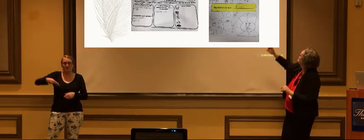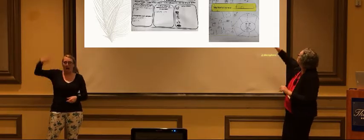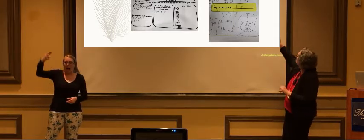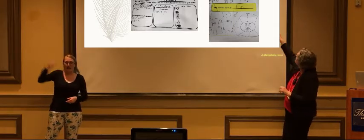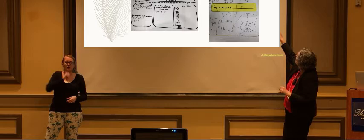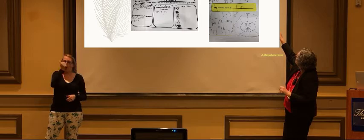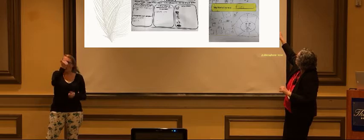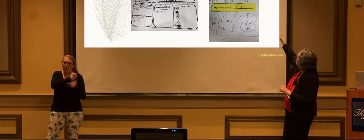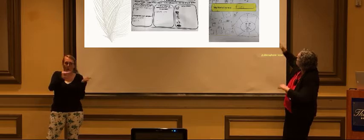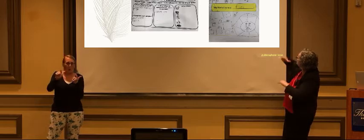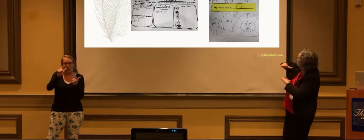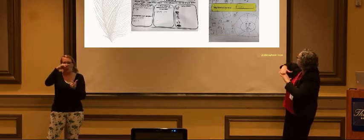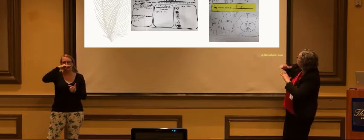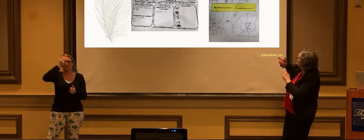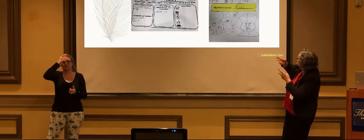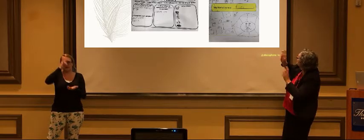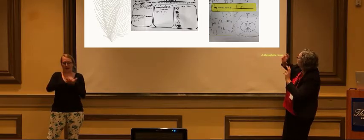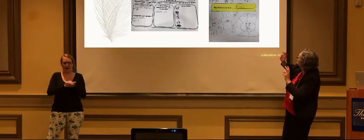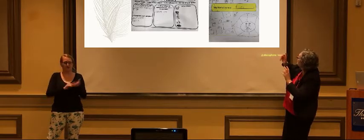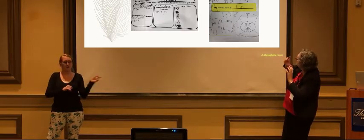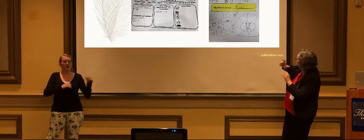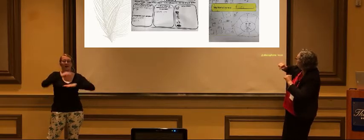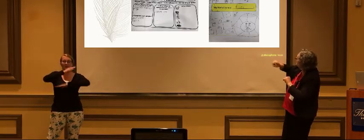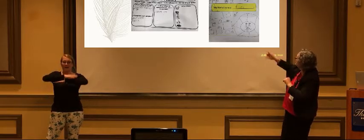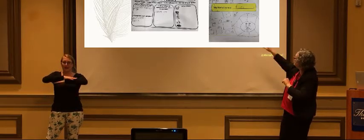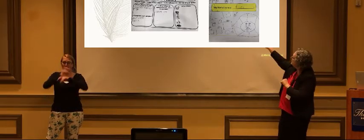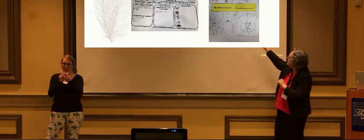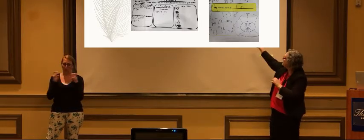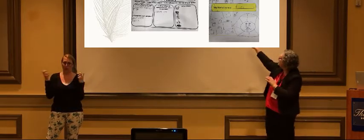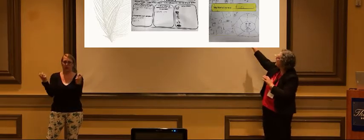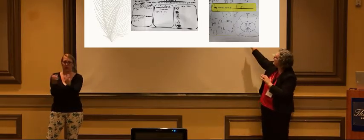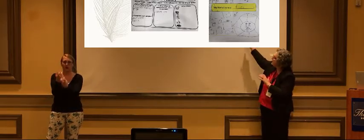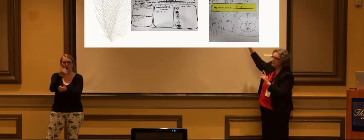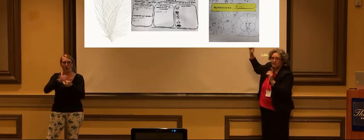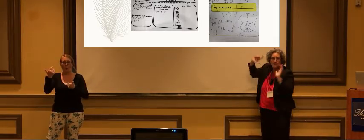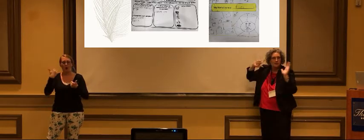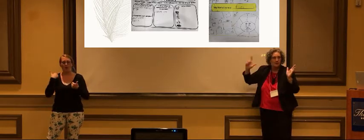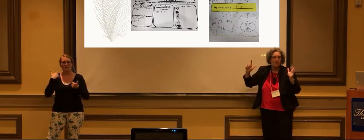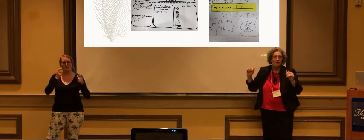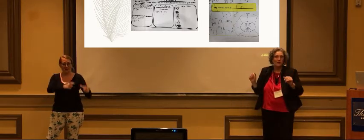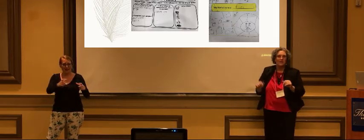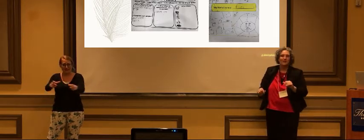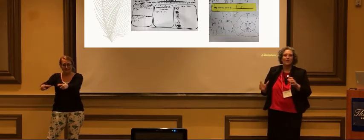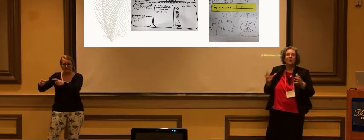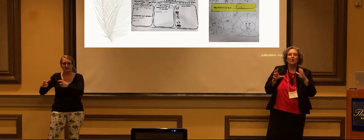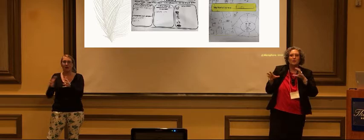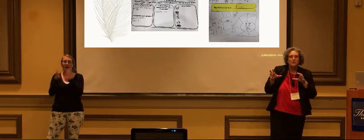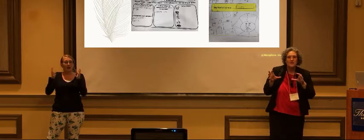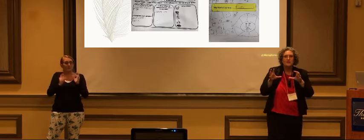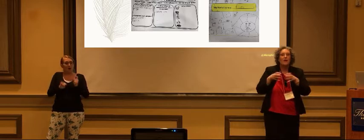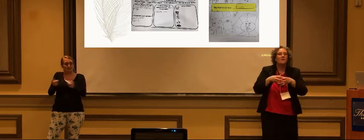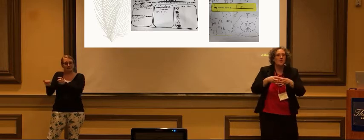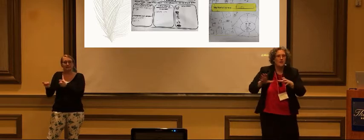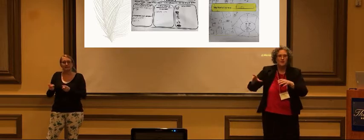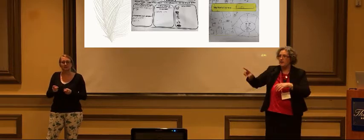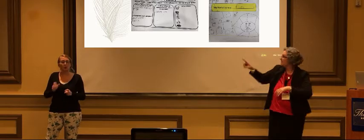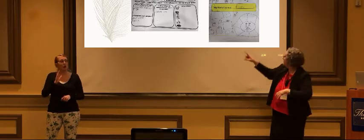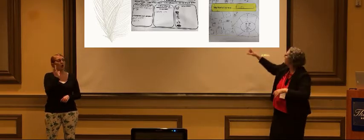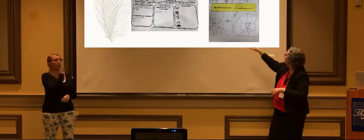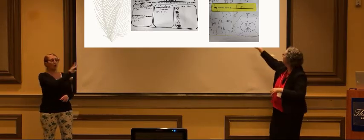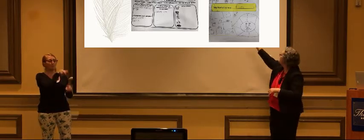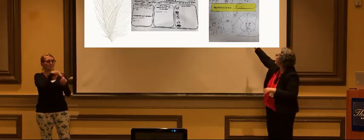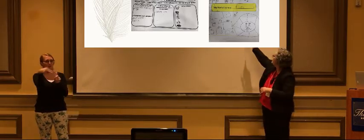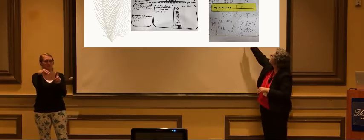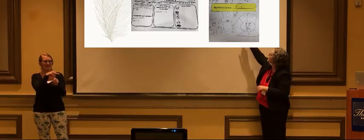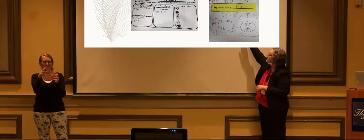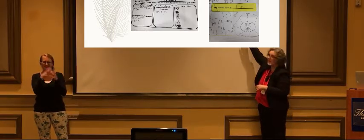that. The table, everyone's sitting around, everyone's got their plate, lots of presents. All right, so in her perspective, we have a lot of things.